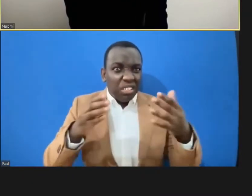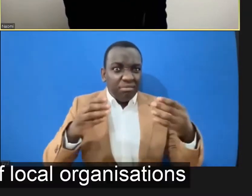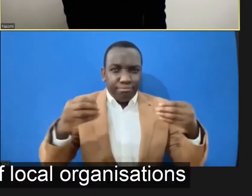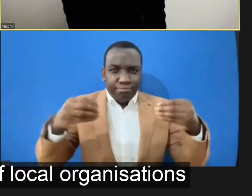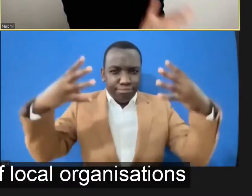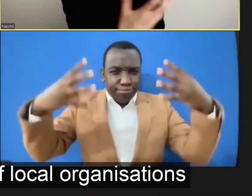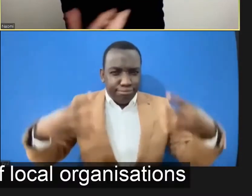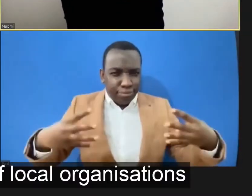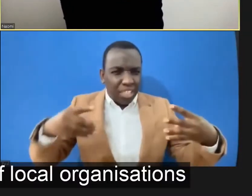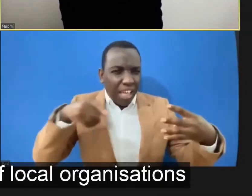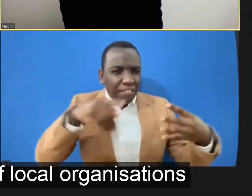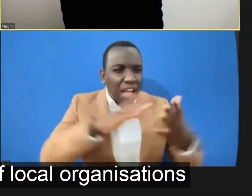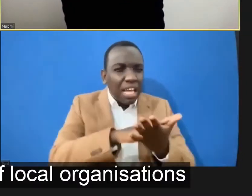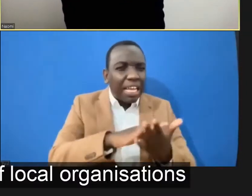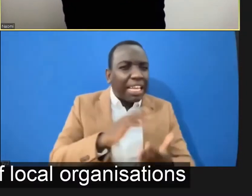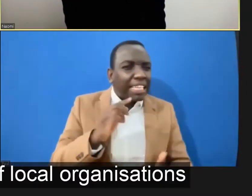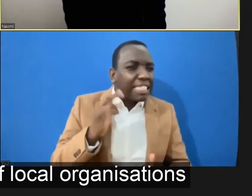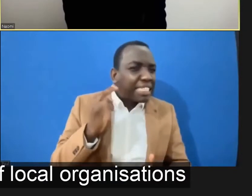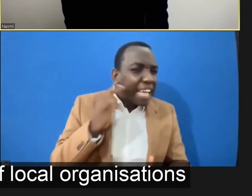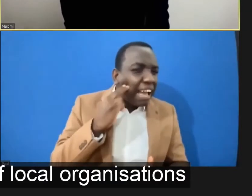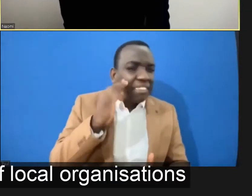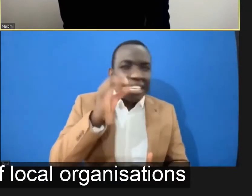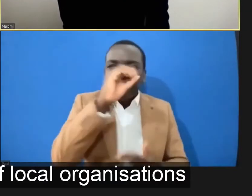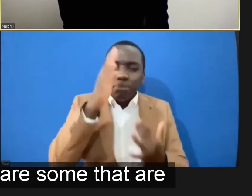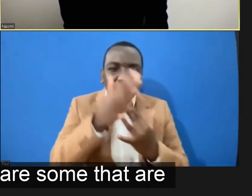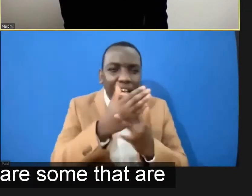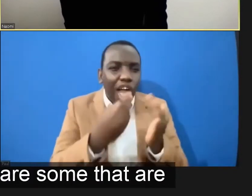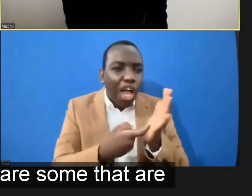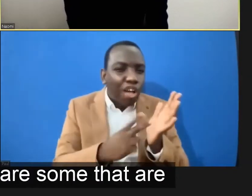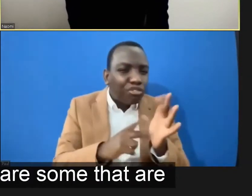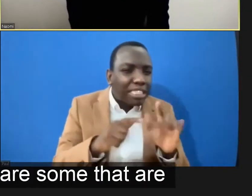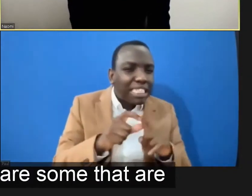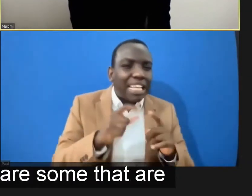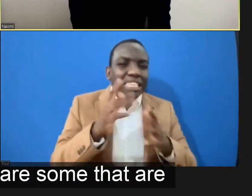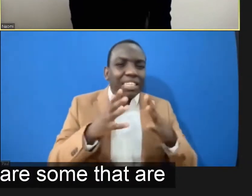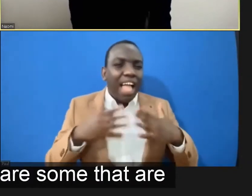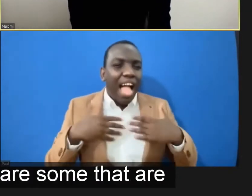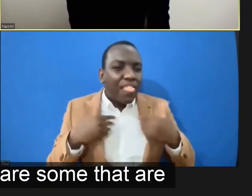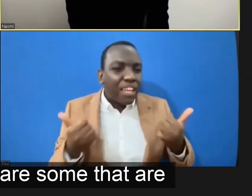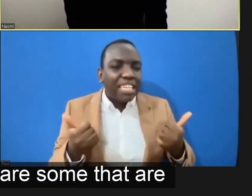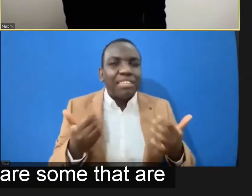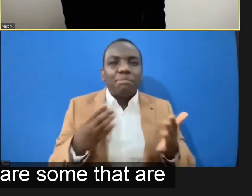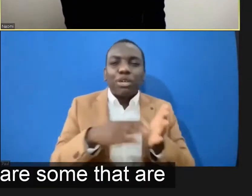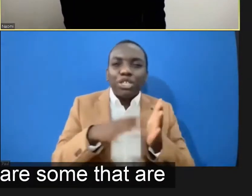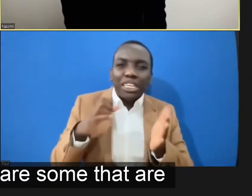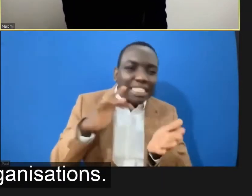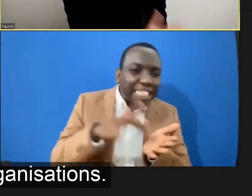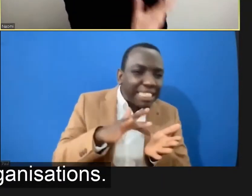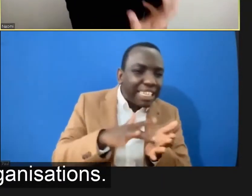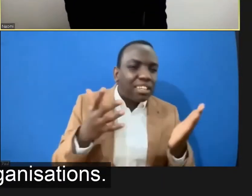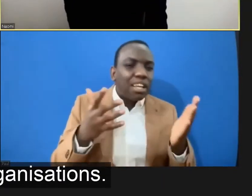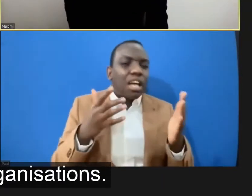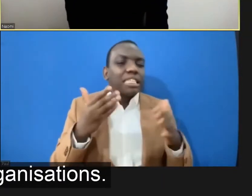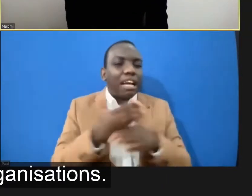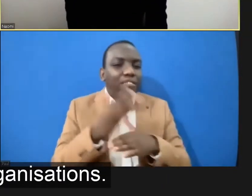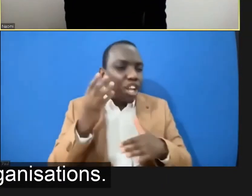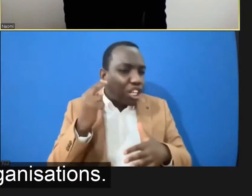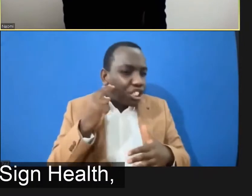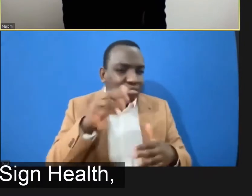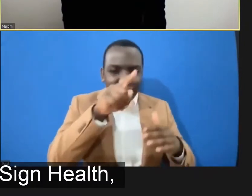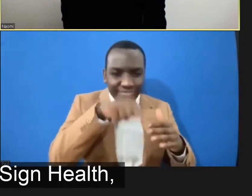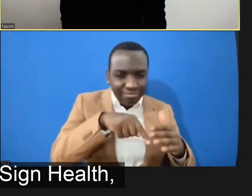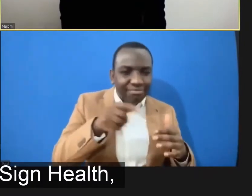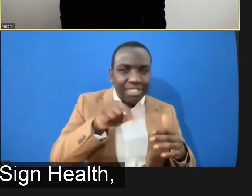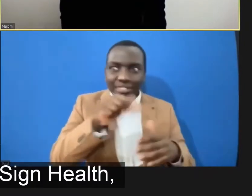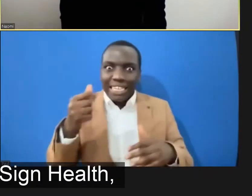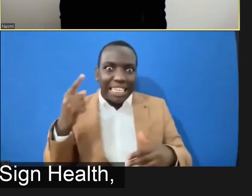I've just created a list here of local organisations, and as you can see, there are some that are specifically deaf organisations: